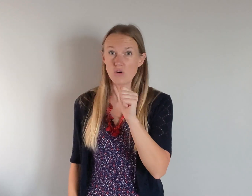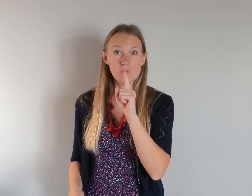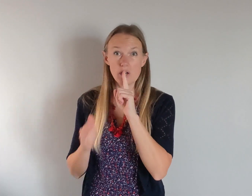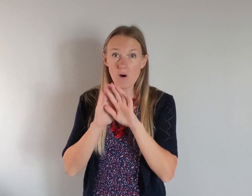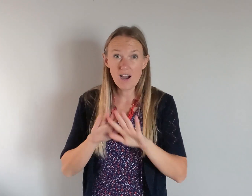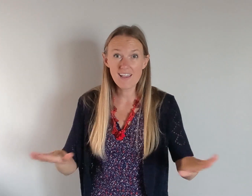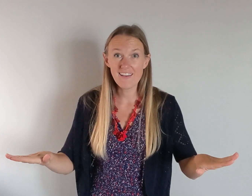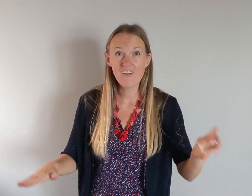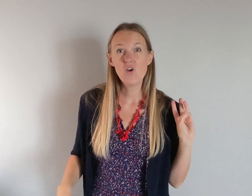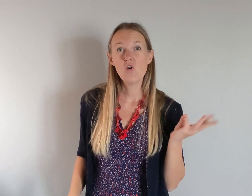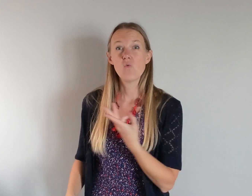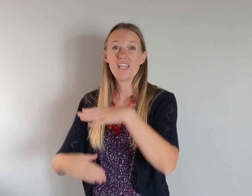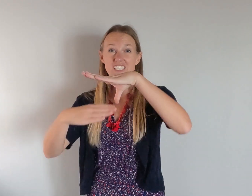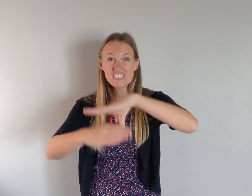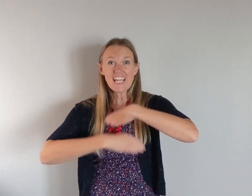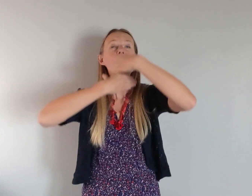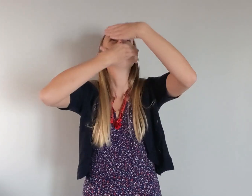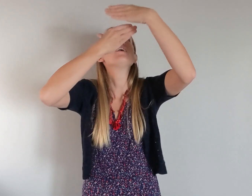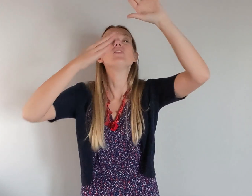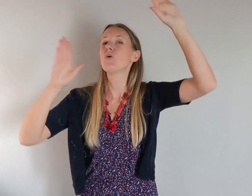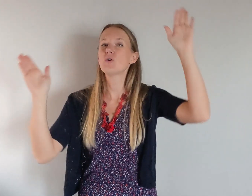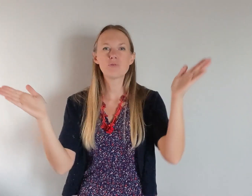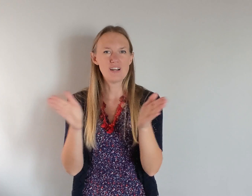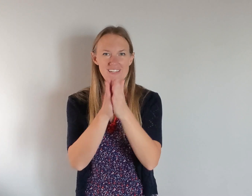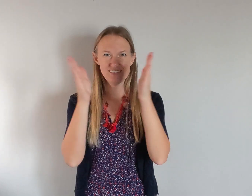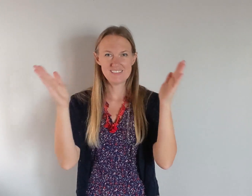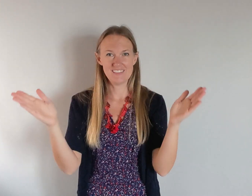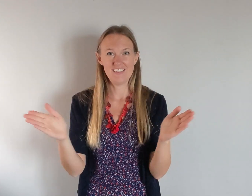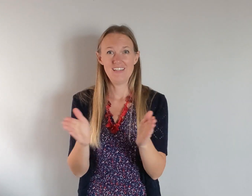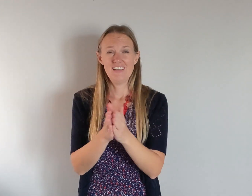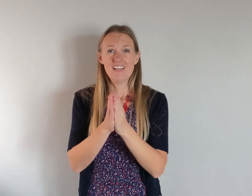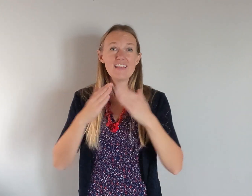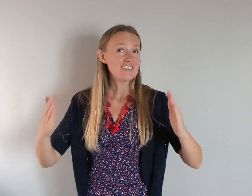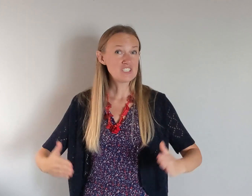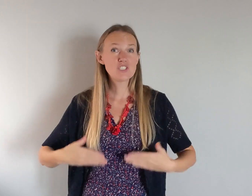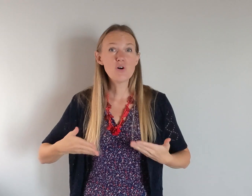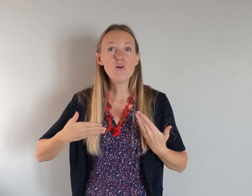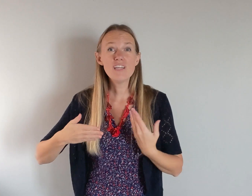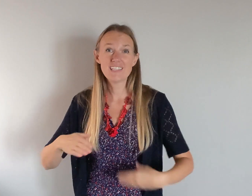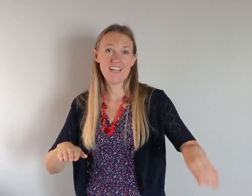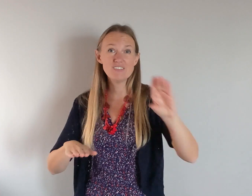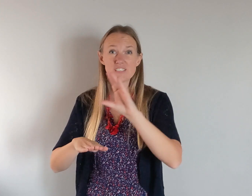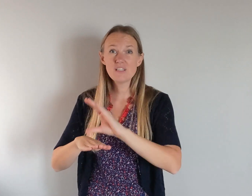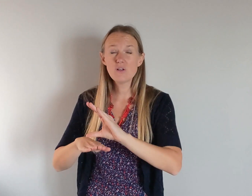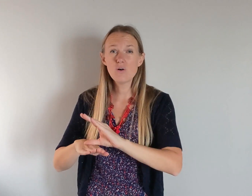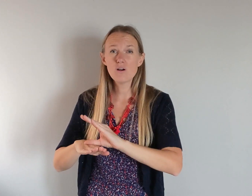won't be quiet. We shout out your praise. There's joy in the house of the